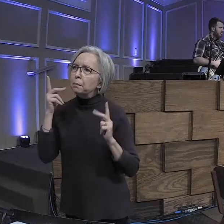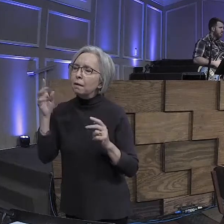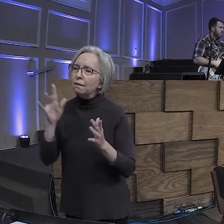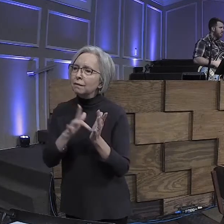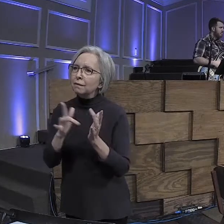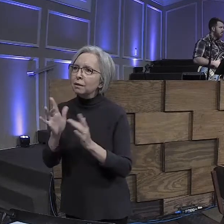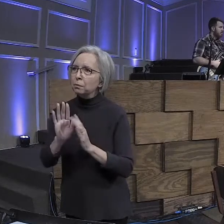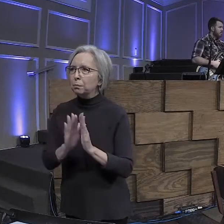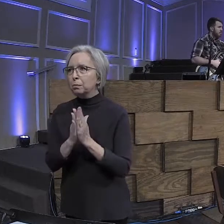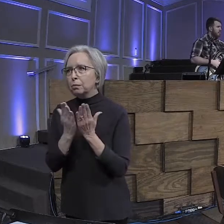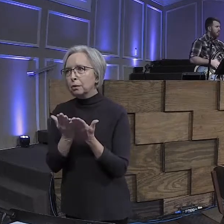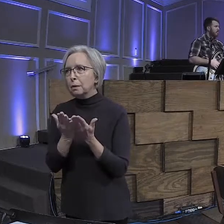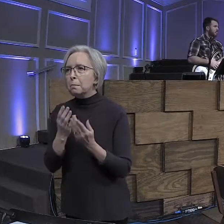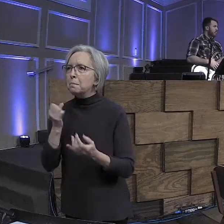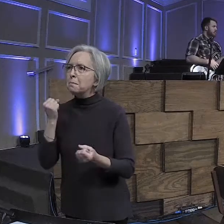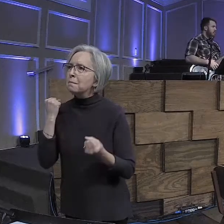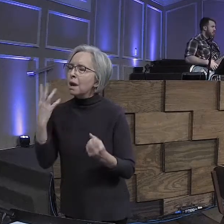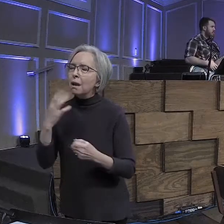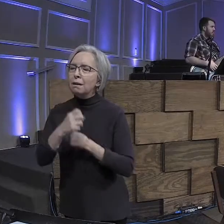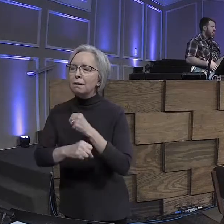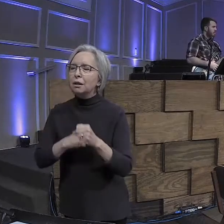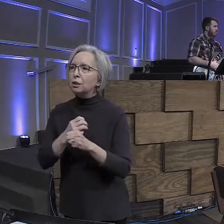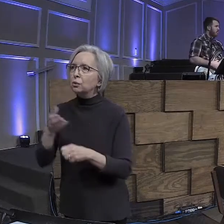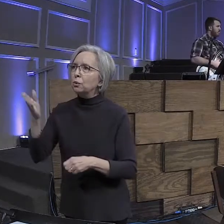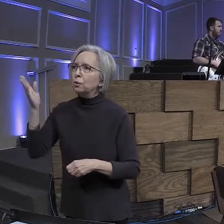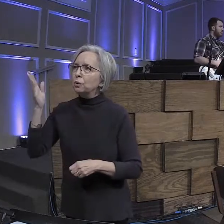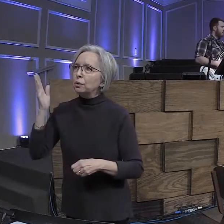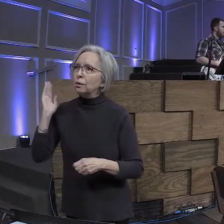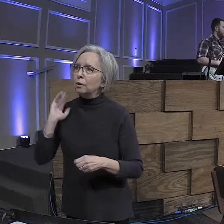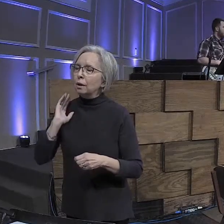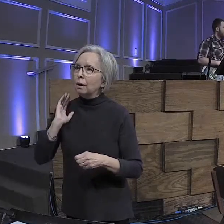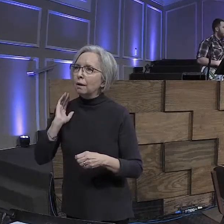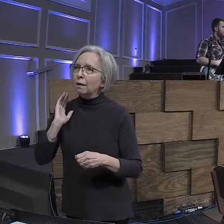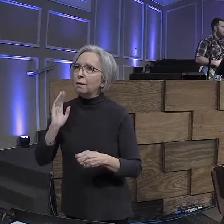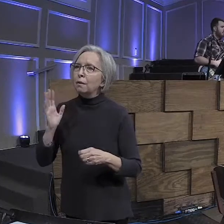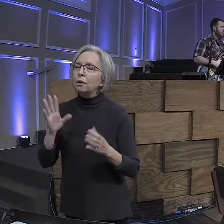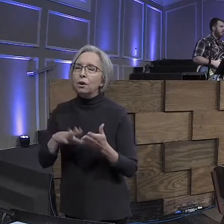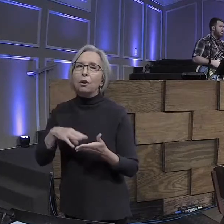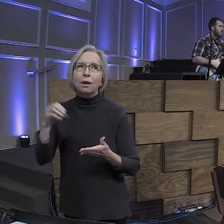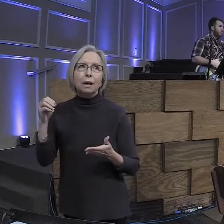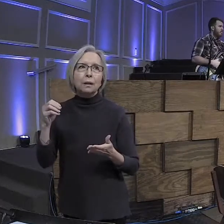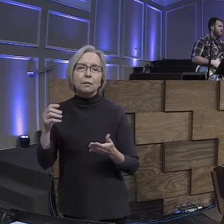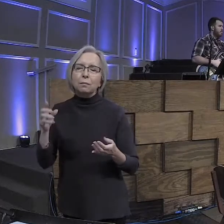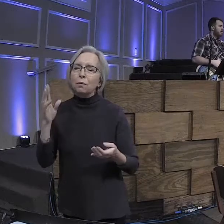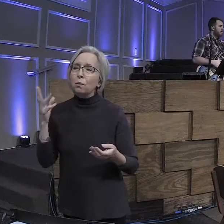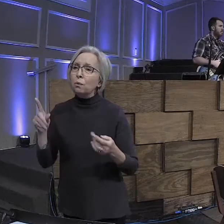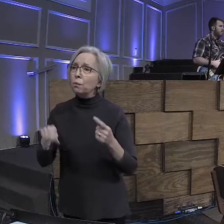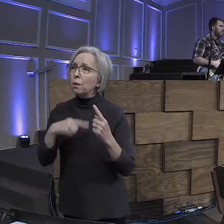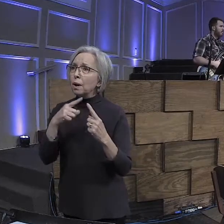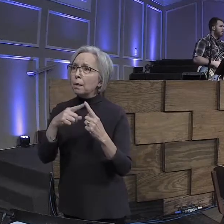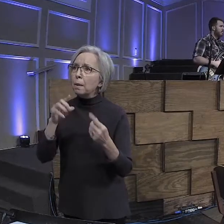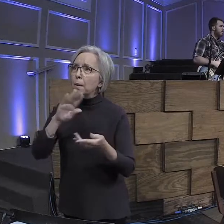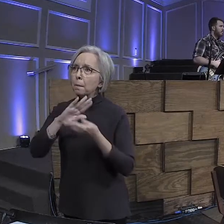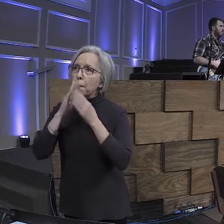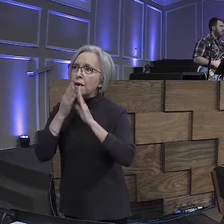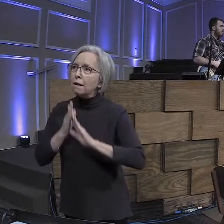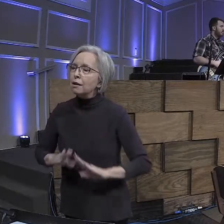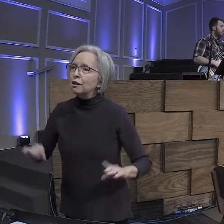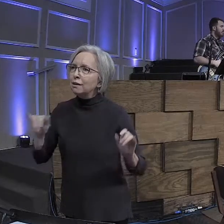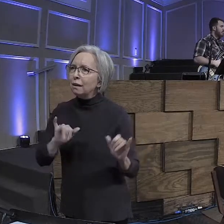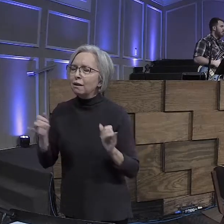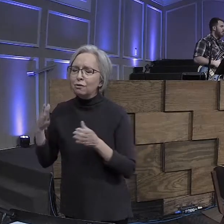And many years ago, the hymn writer said this, Horatio Spafford, when peace like a river attendeth my